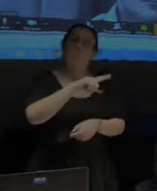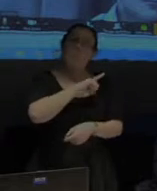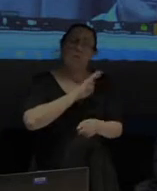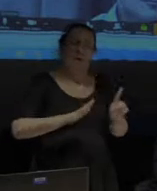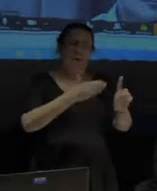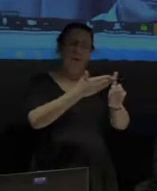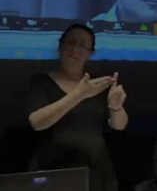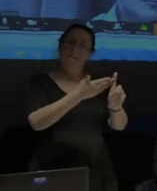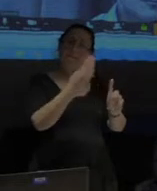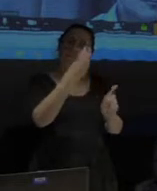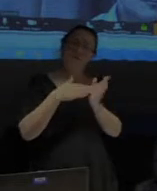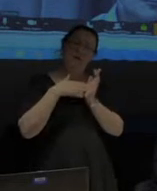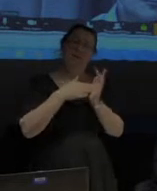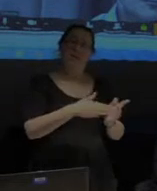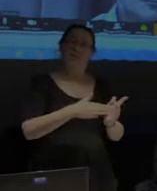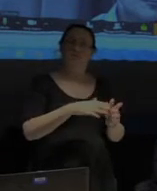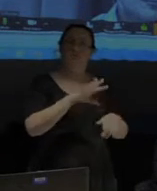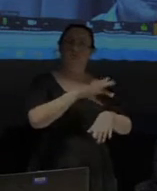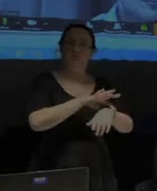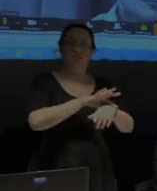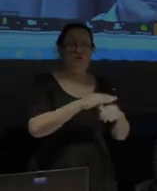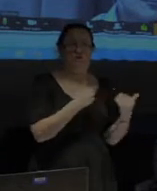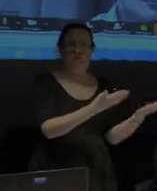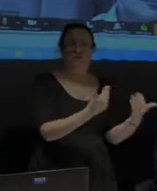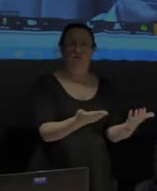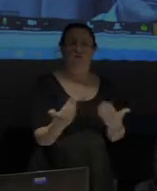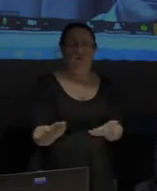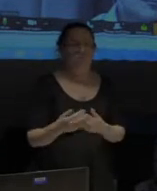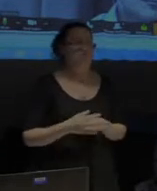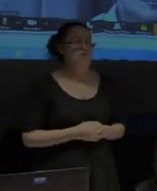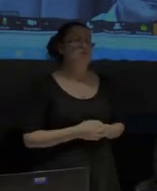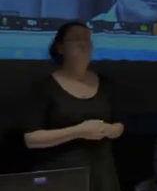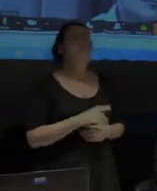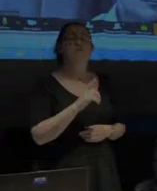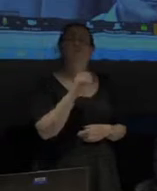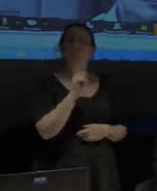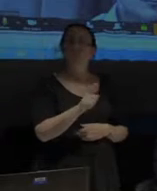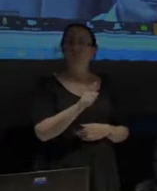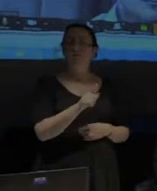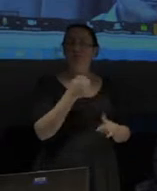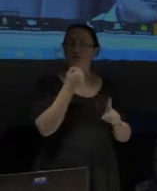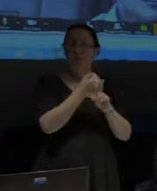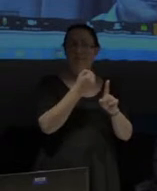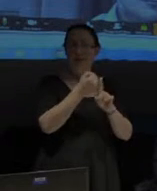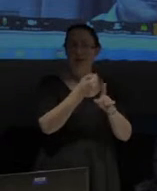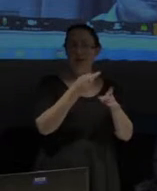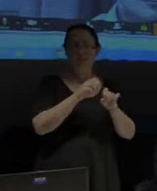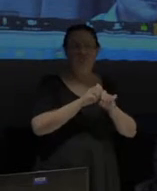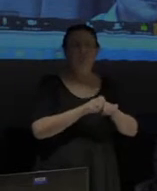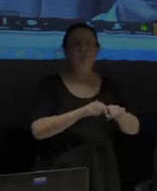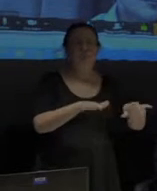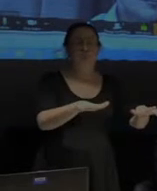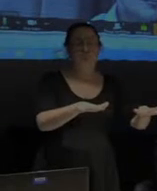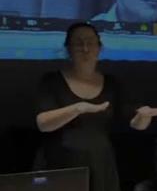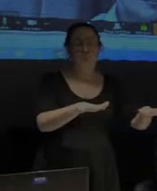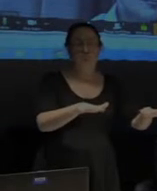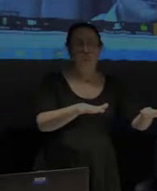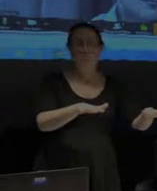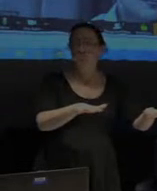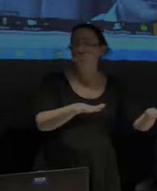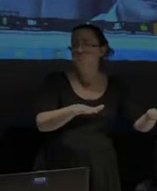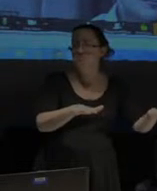in this Parliament. It will be really interesting to see how that campaign plays, you know, what we all